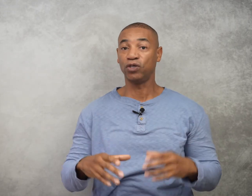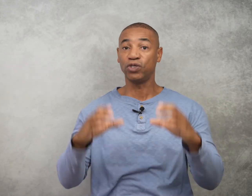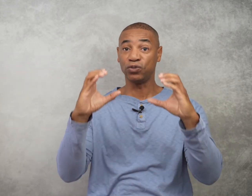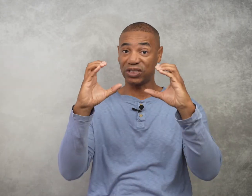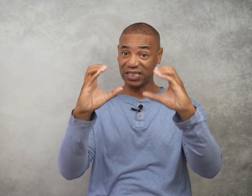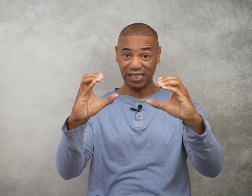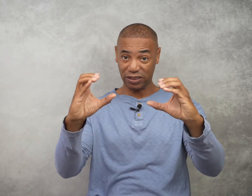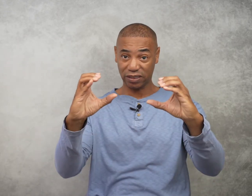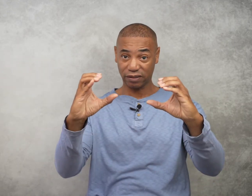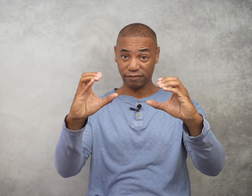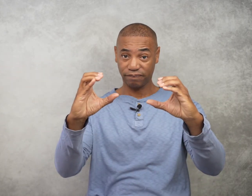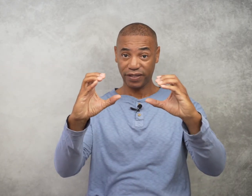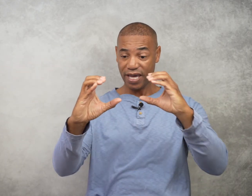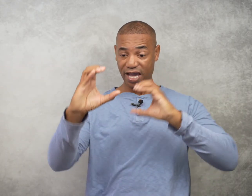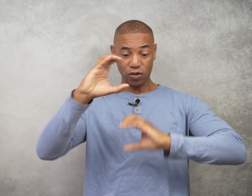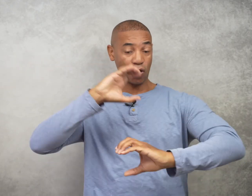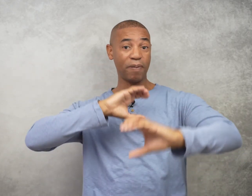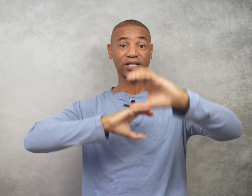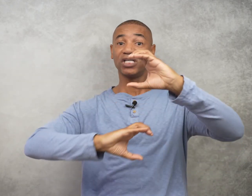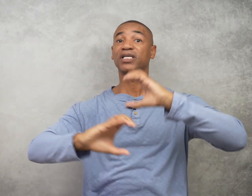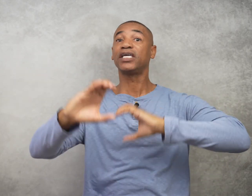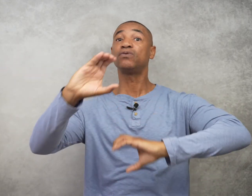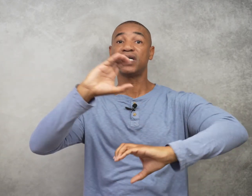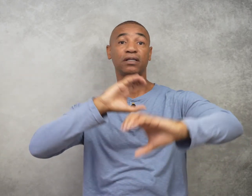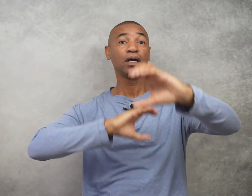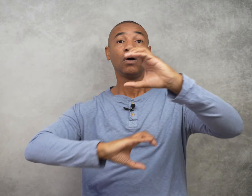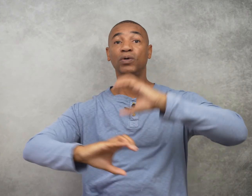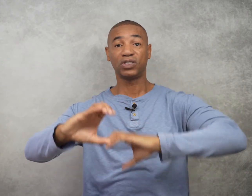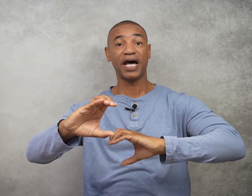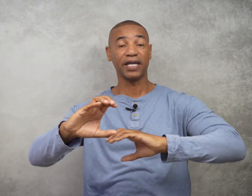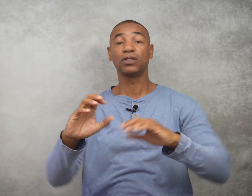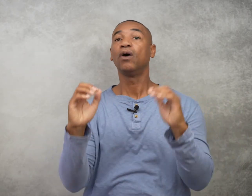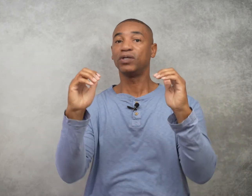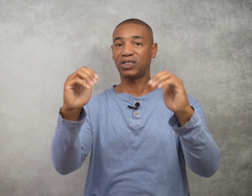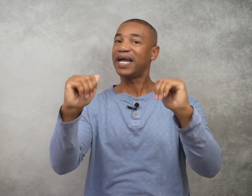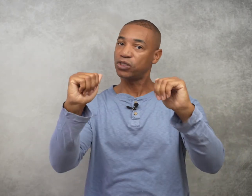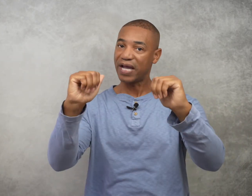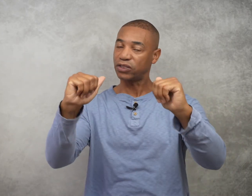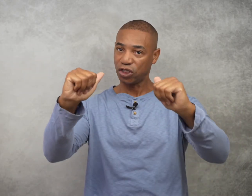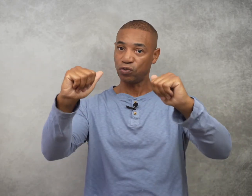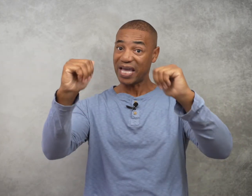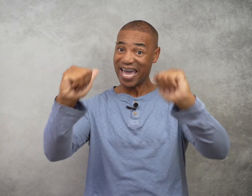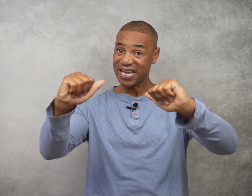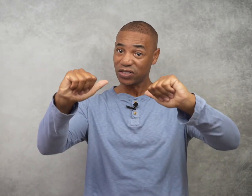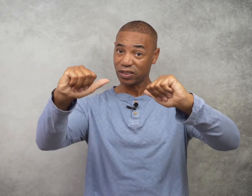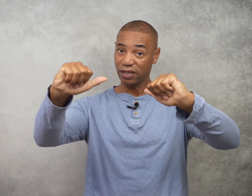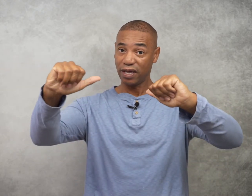use C's. And you'll go back just like you did with science. With science, you actually use A's